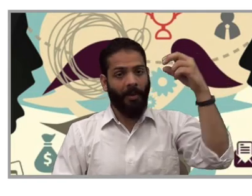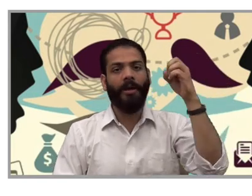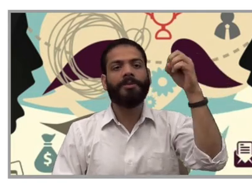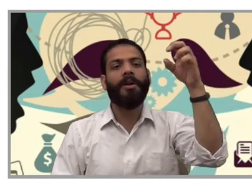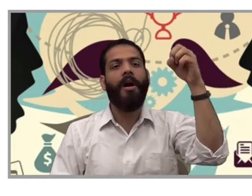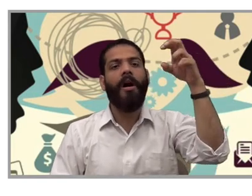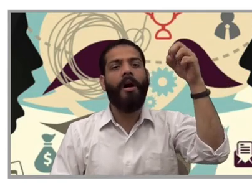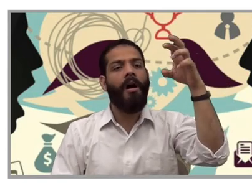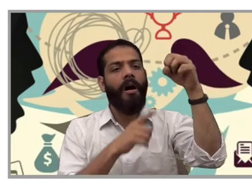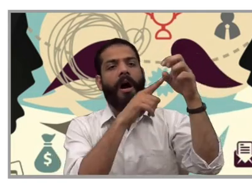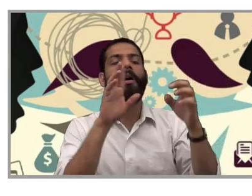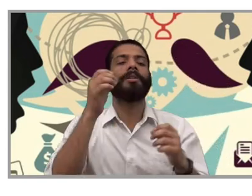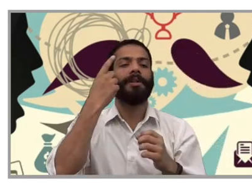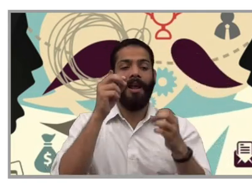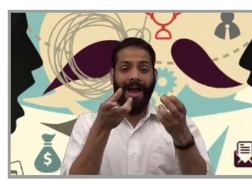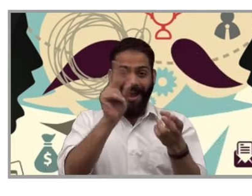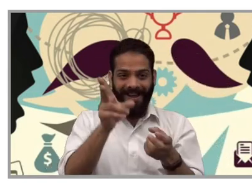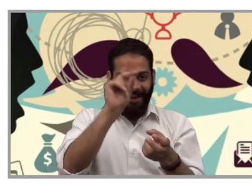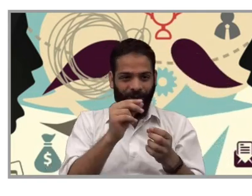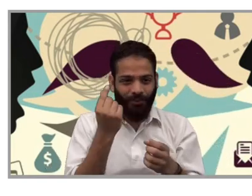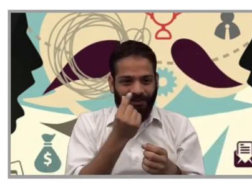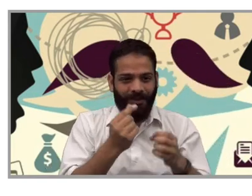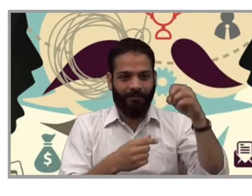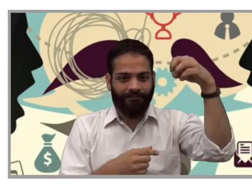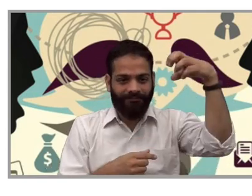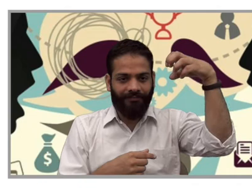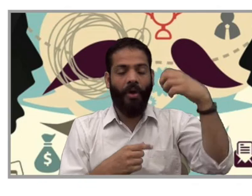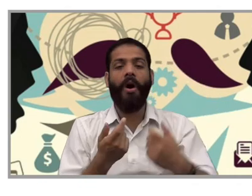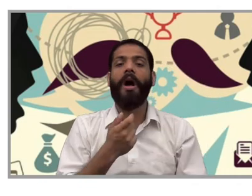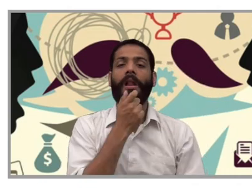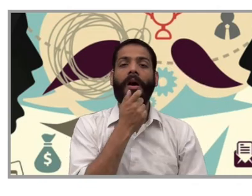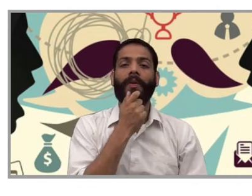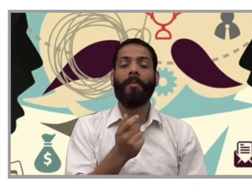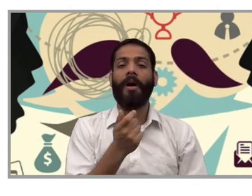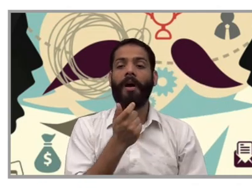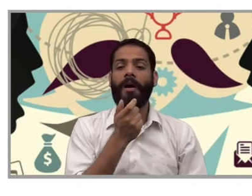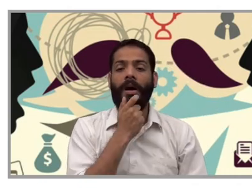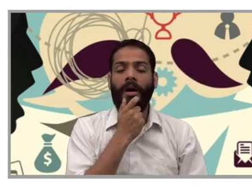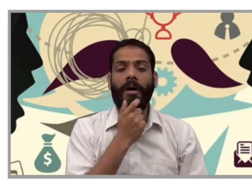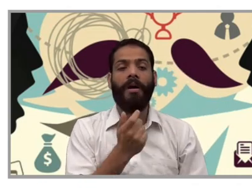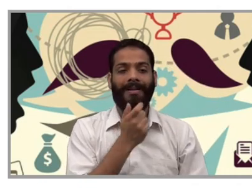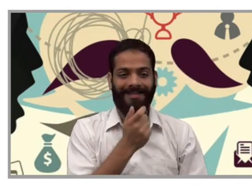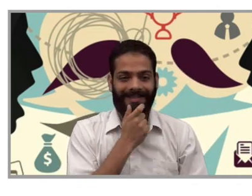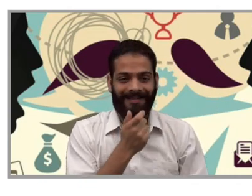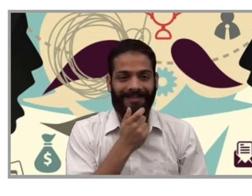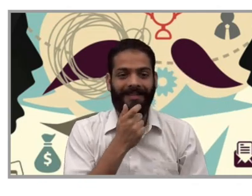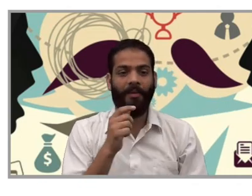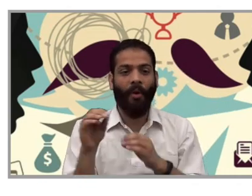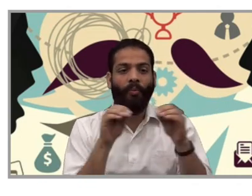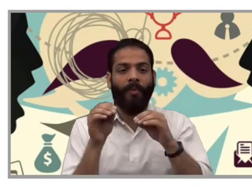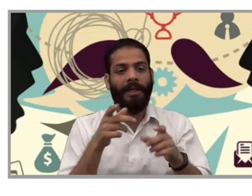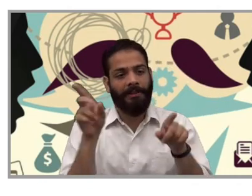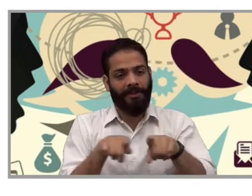category. So when we use a similar